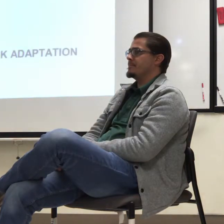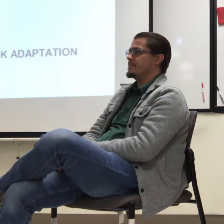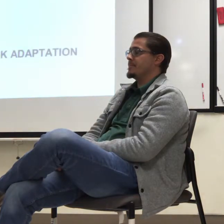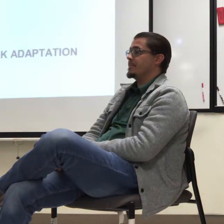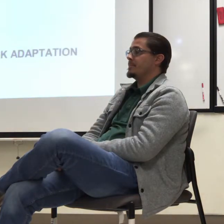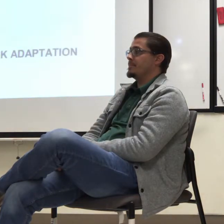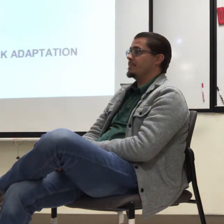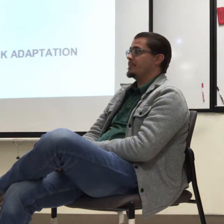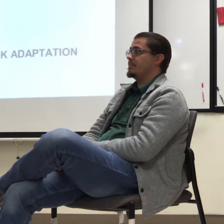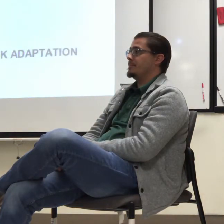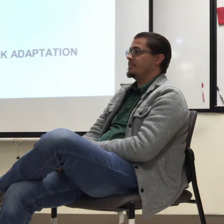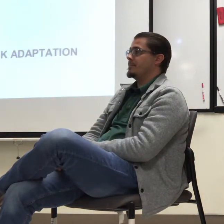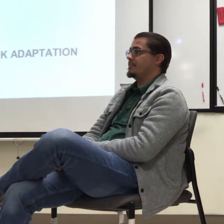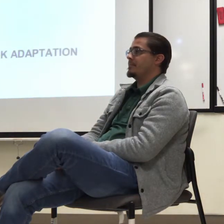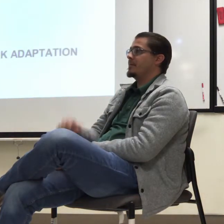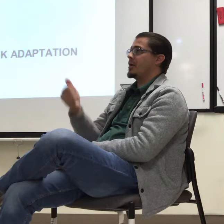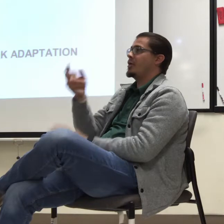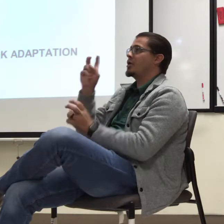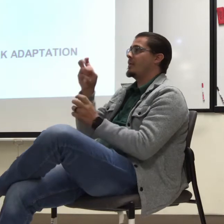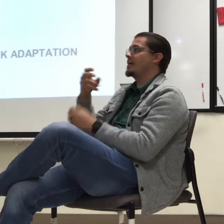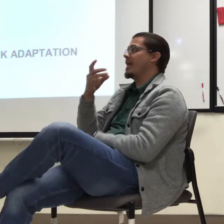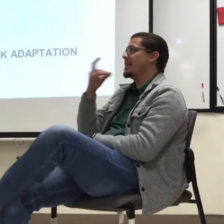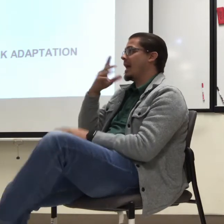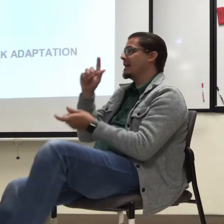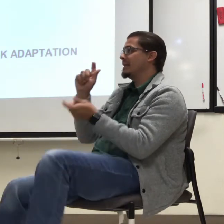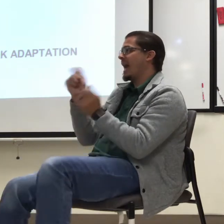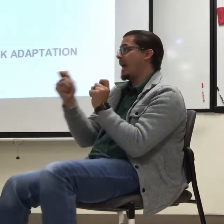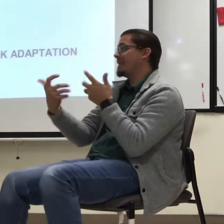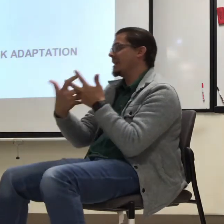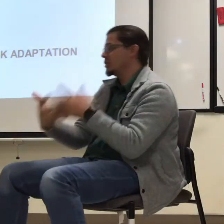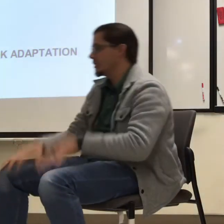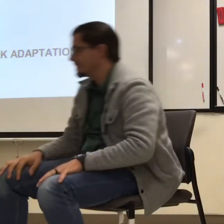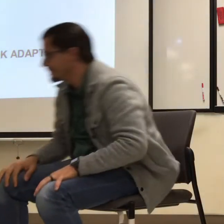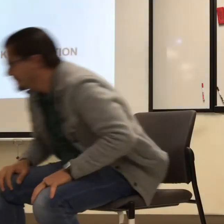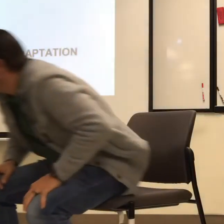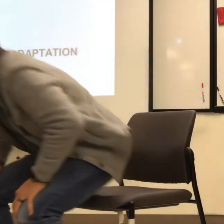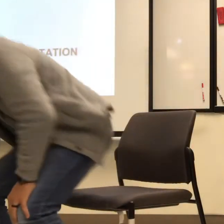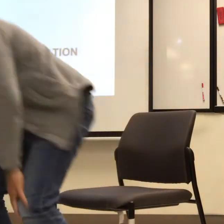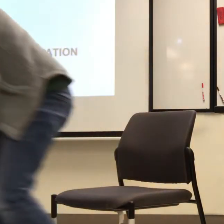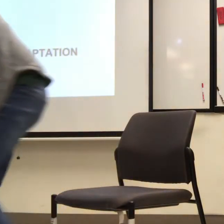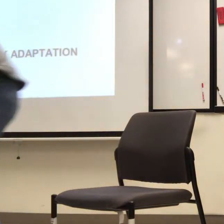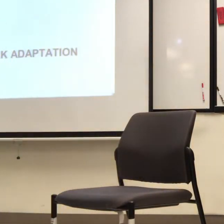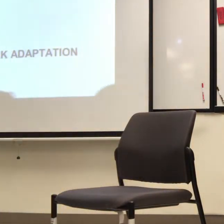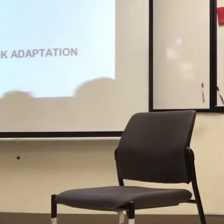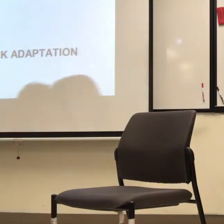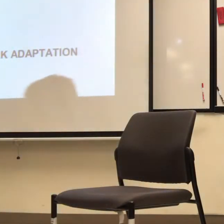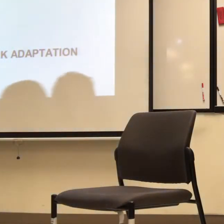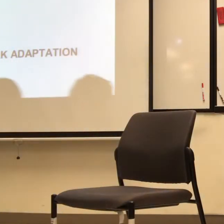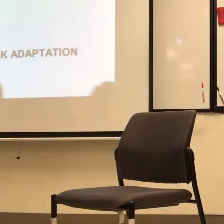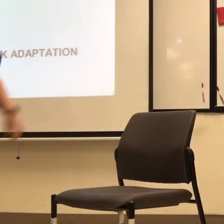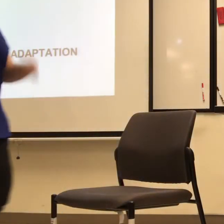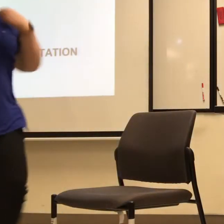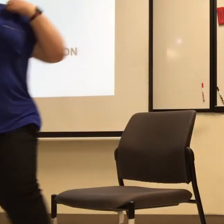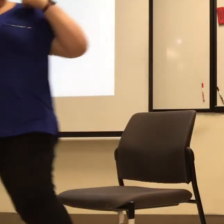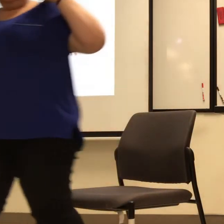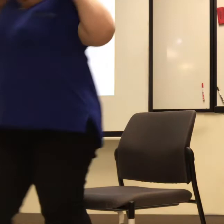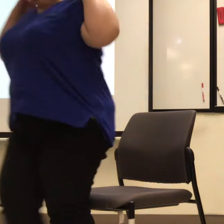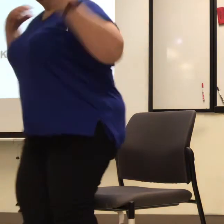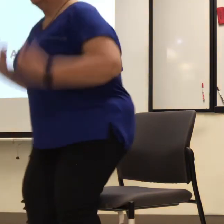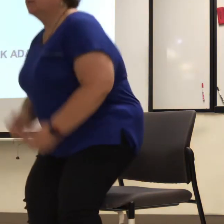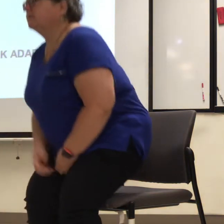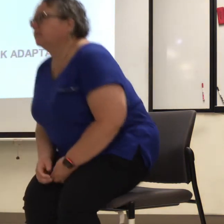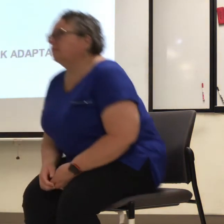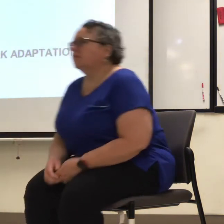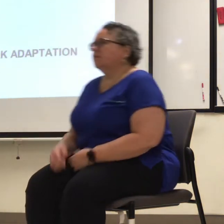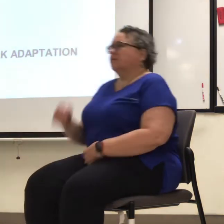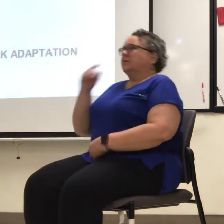Another topic is light adaptation. Because you go from light to dark and dark to light, and there are